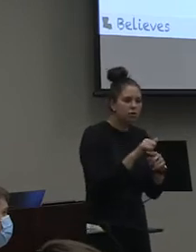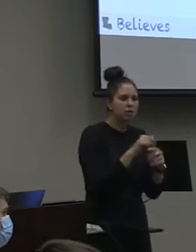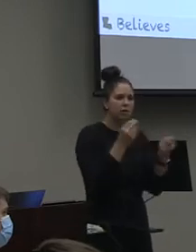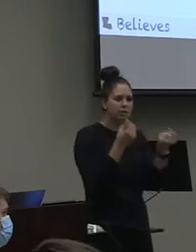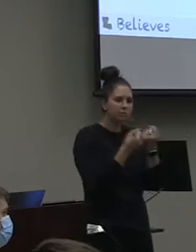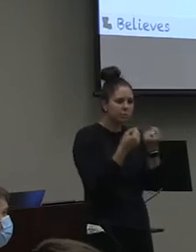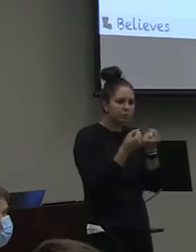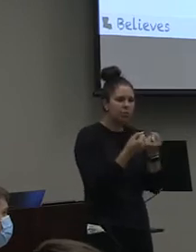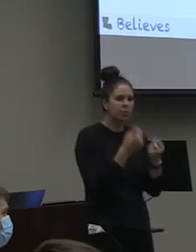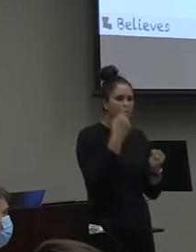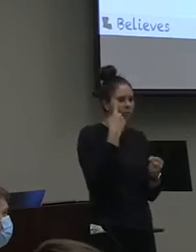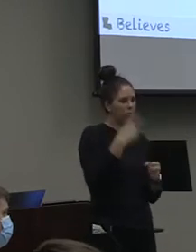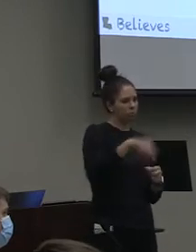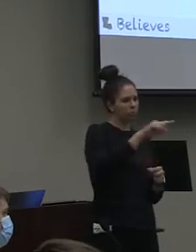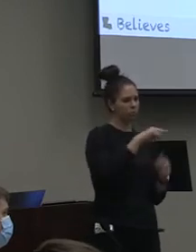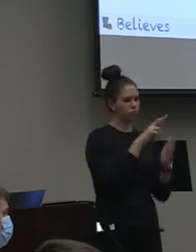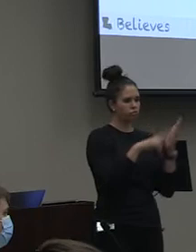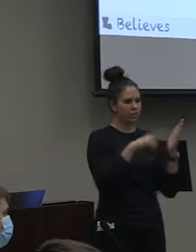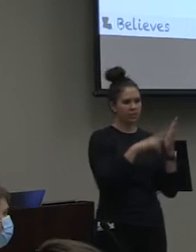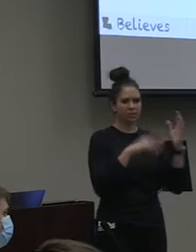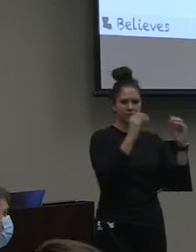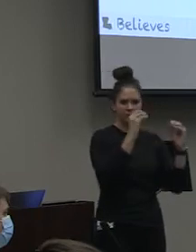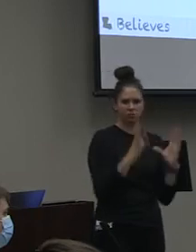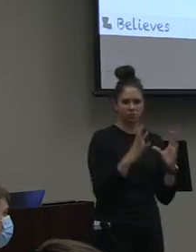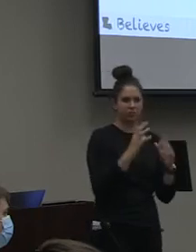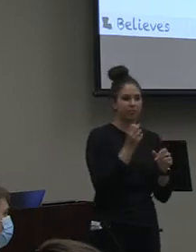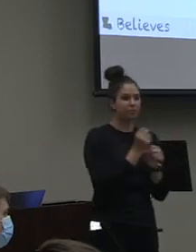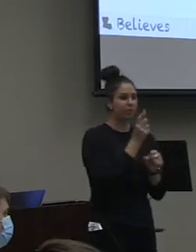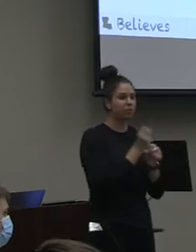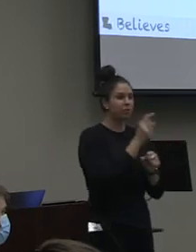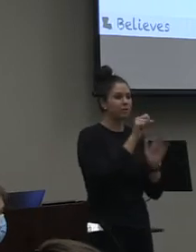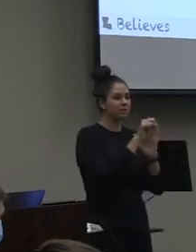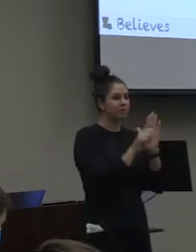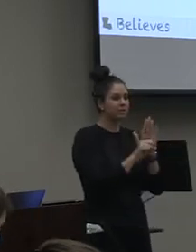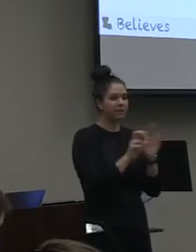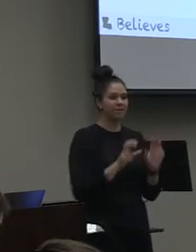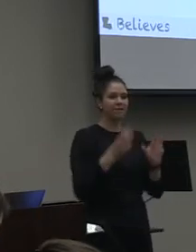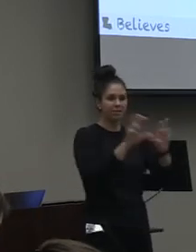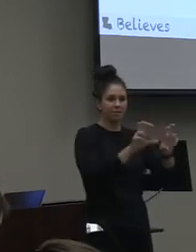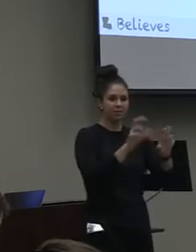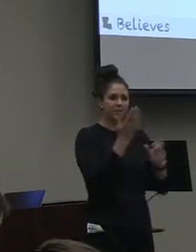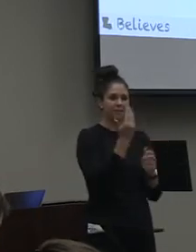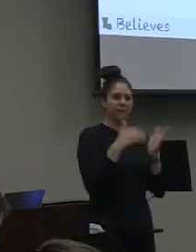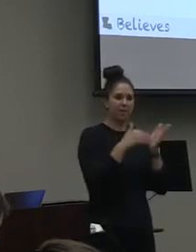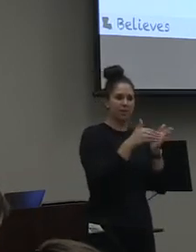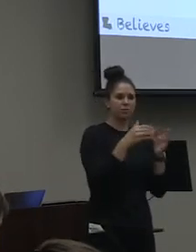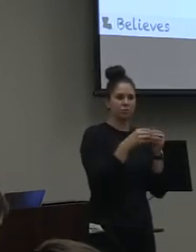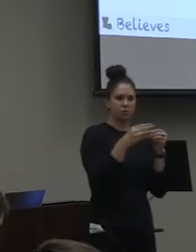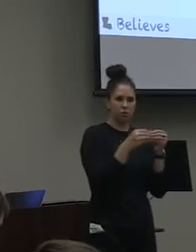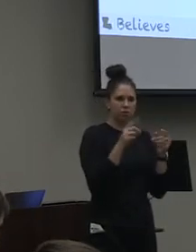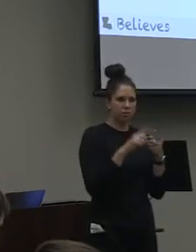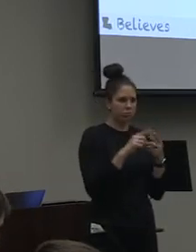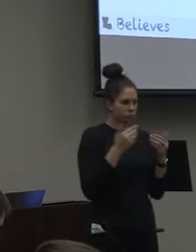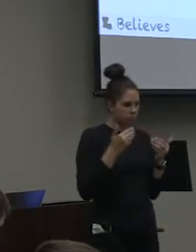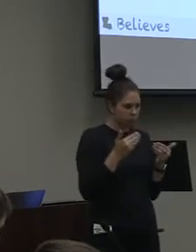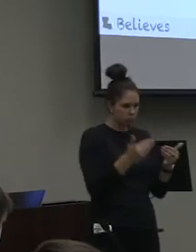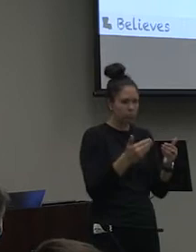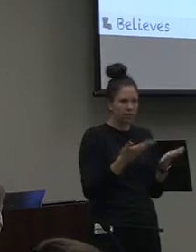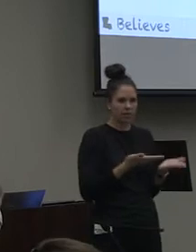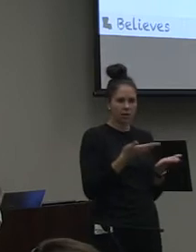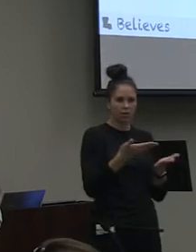support available to reading teachers and an annual state investment of $15 million to carry out these